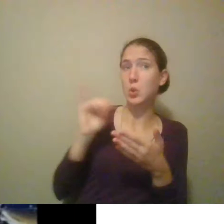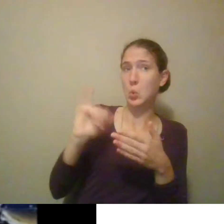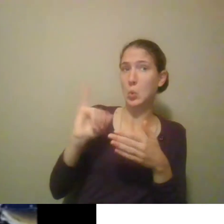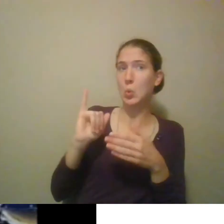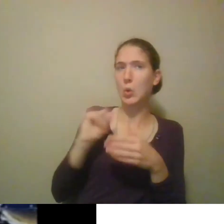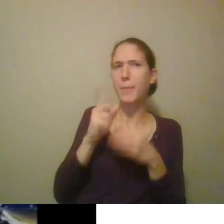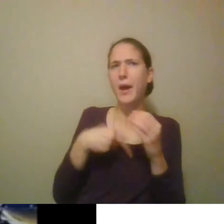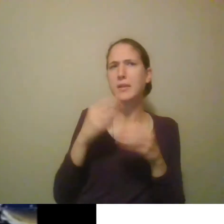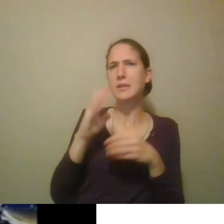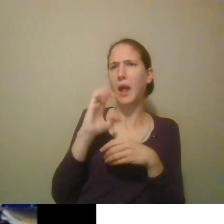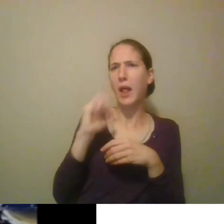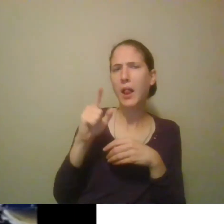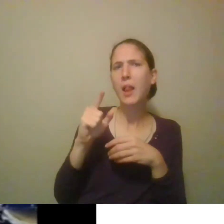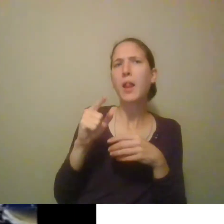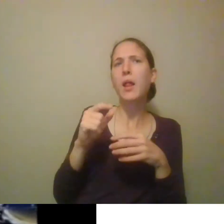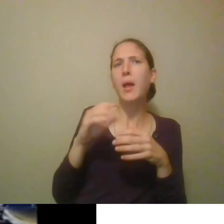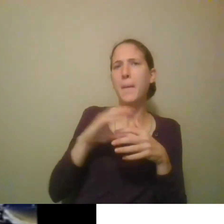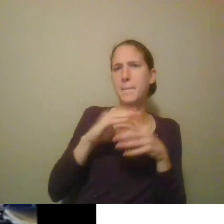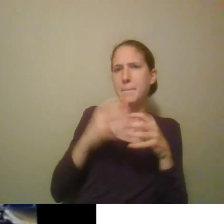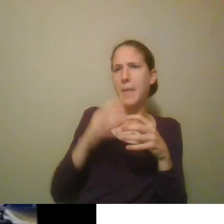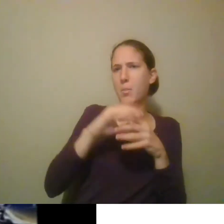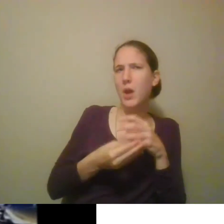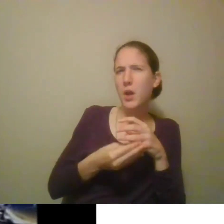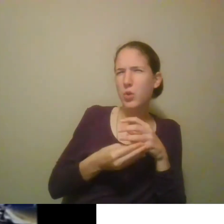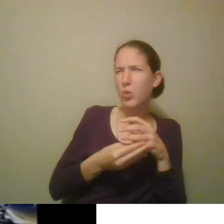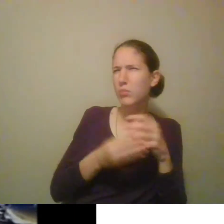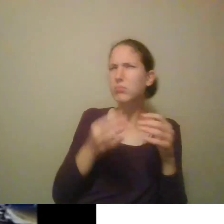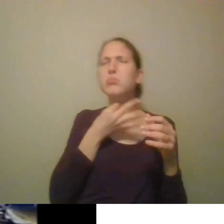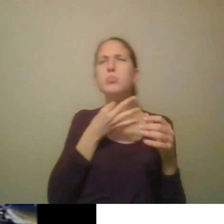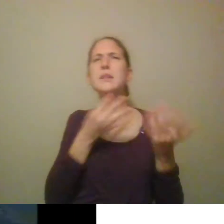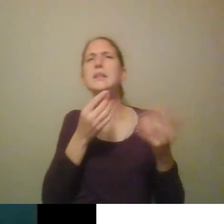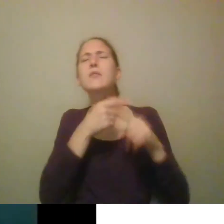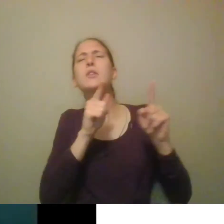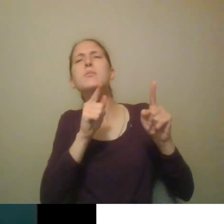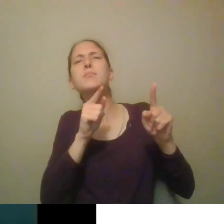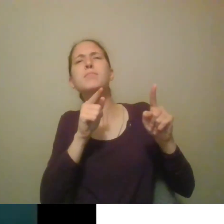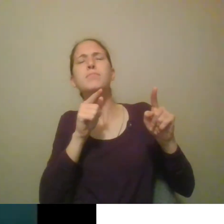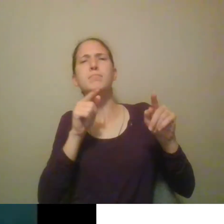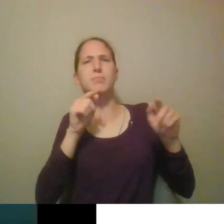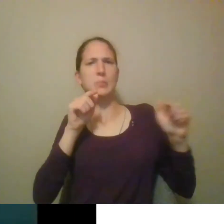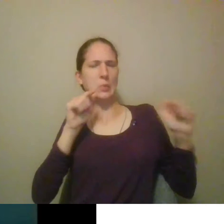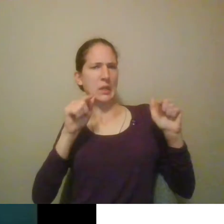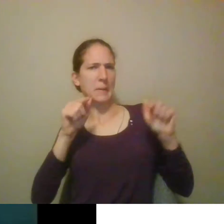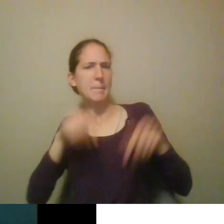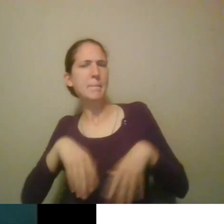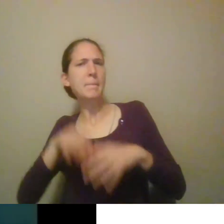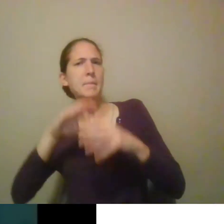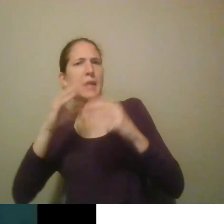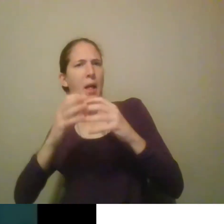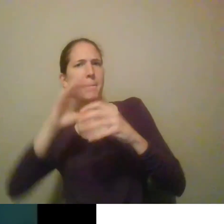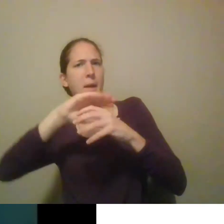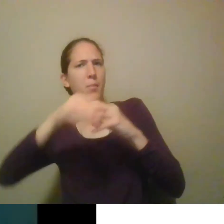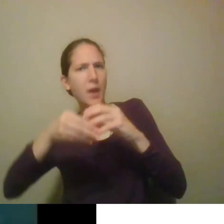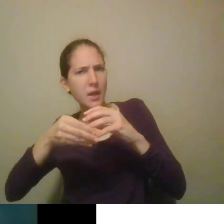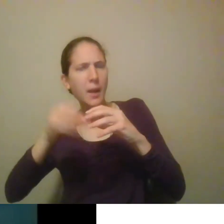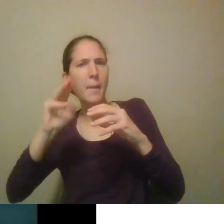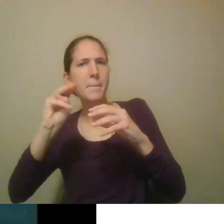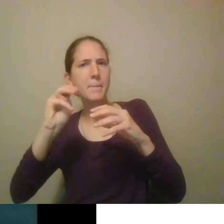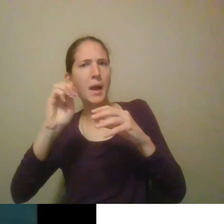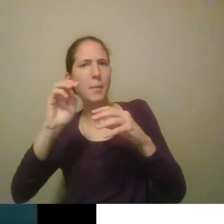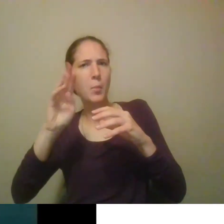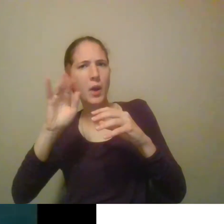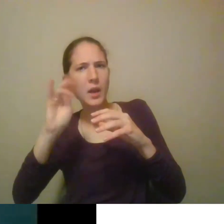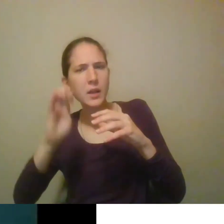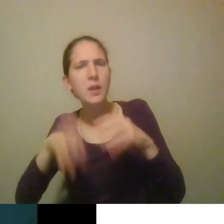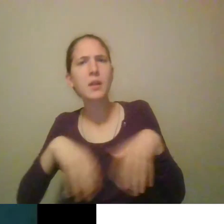membrane. What's the difference between the cell membrane and the cell wall? Okay. We'll talk about that in just a second, because actually that's going to be an